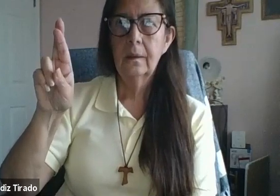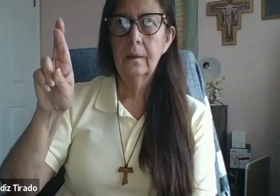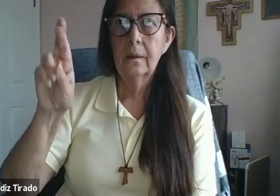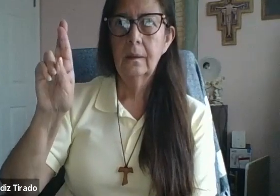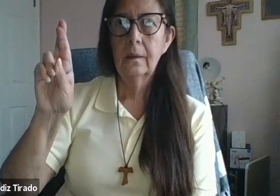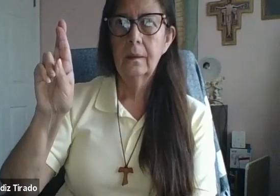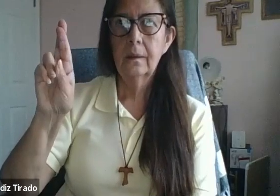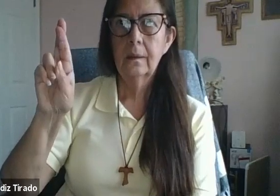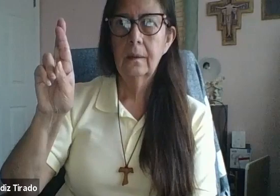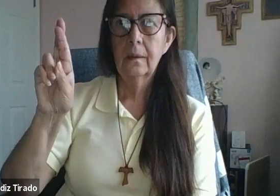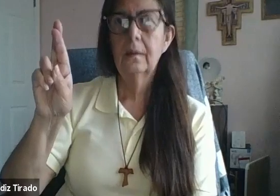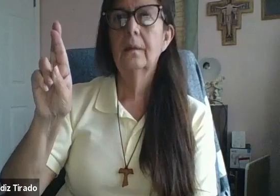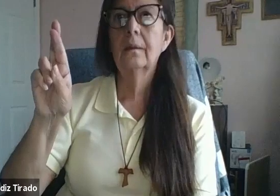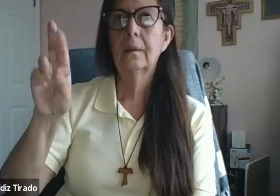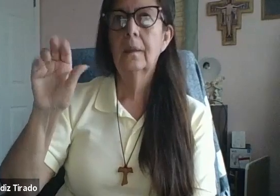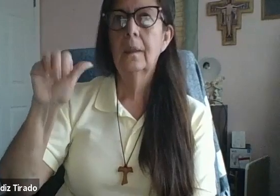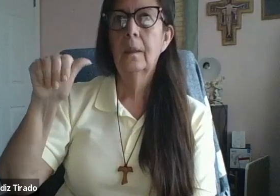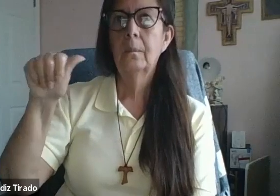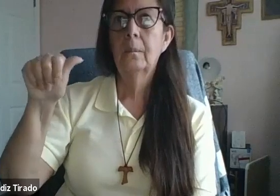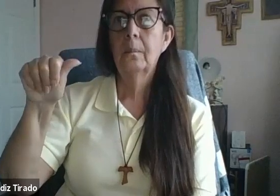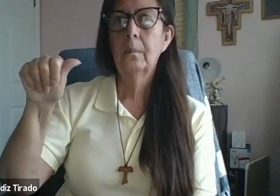Perfect. Yes. Right. That's right.